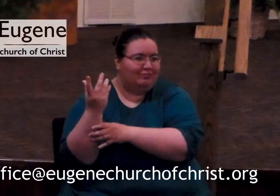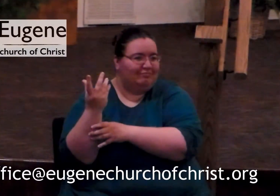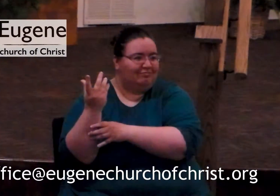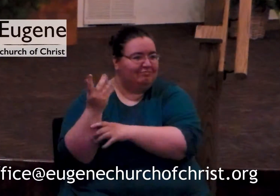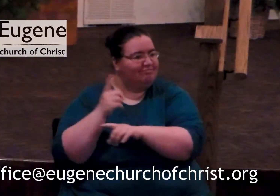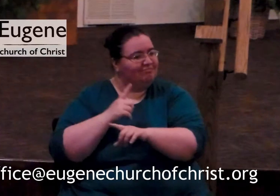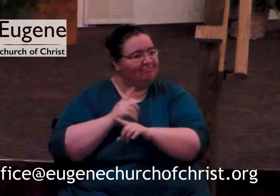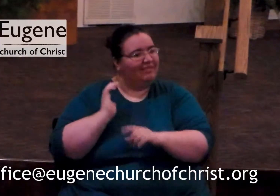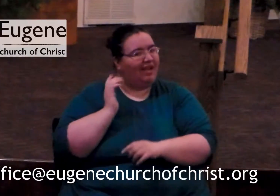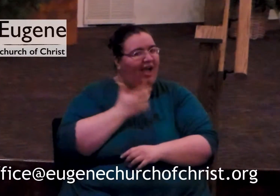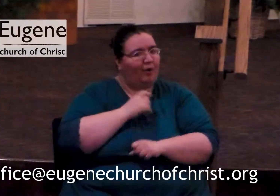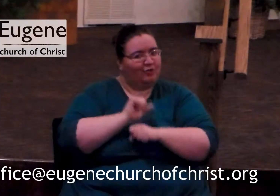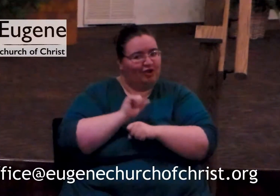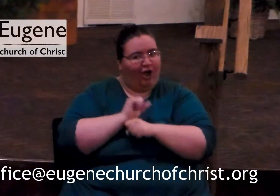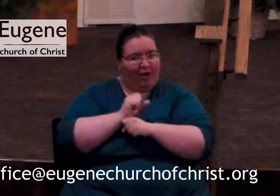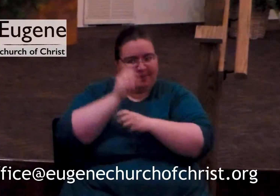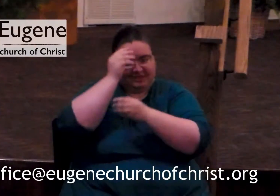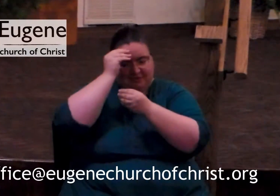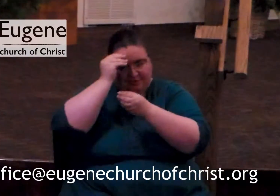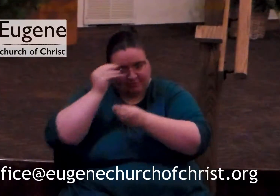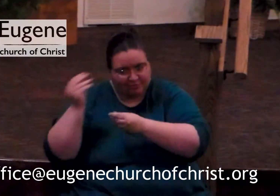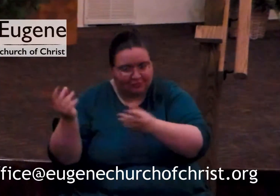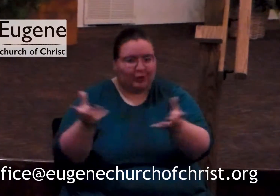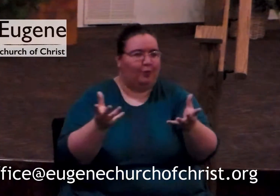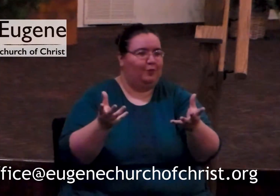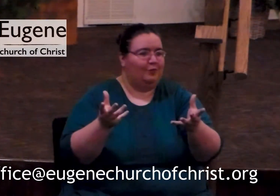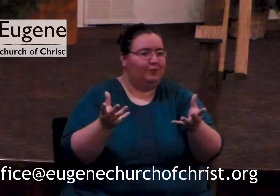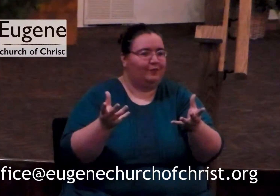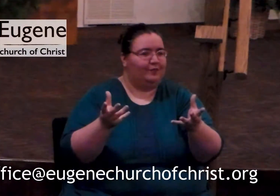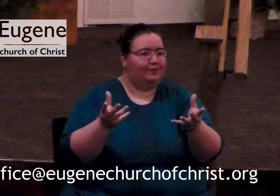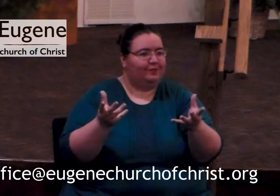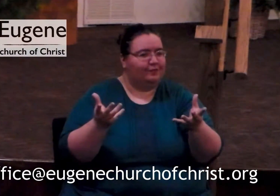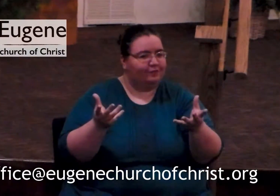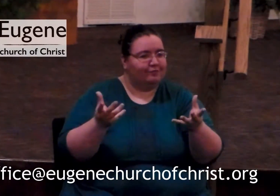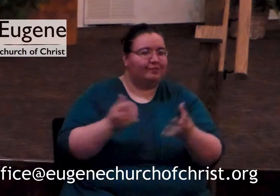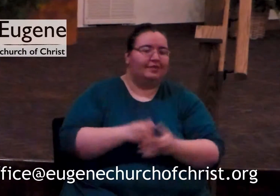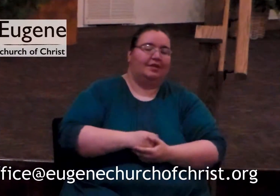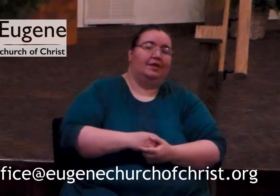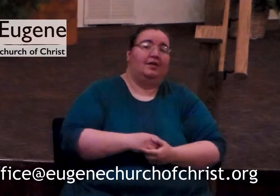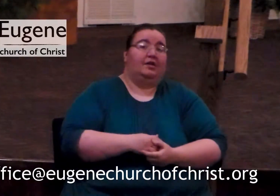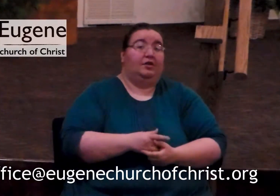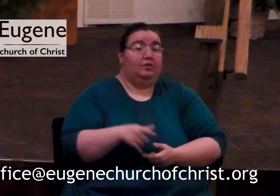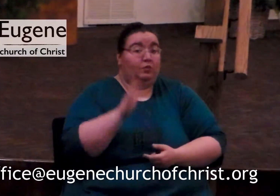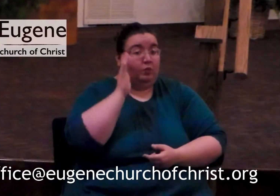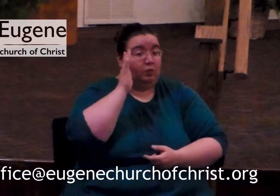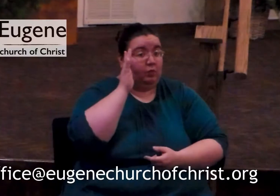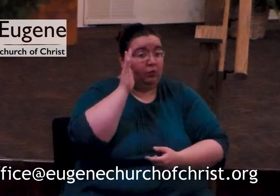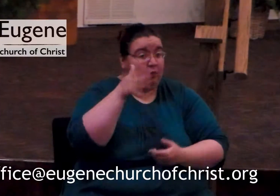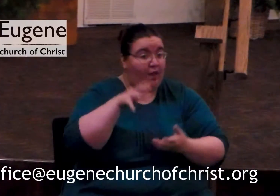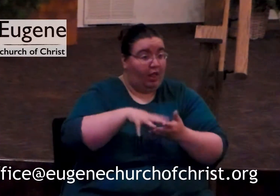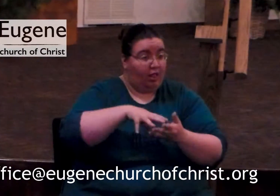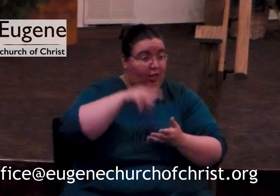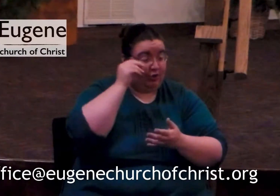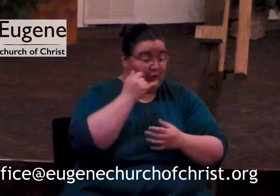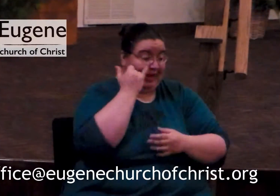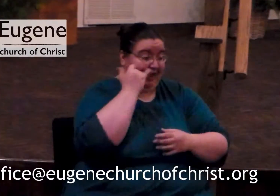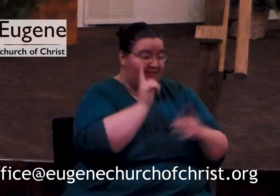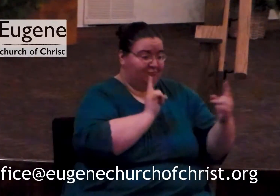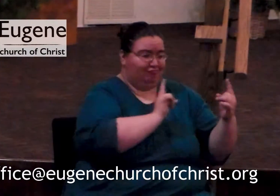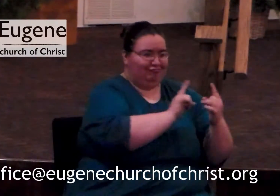seed. Because what you will find, if you talk to my brother-in-law Steve about all his crops, is that if you walked up to him and said, okay, this piece over here where